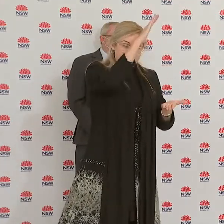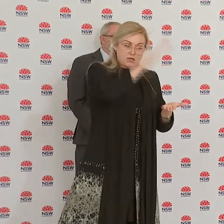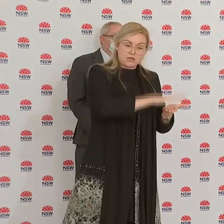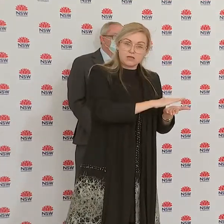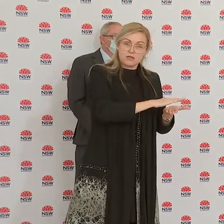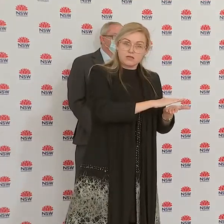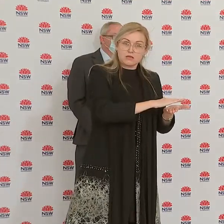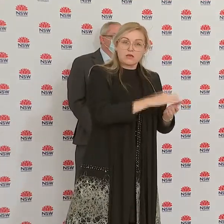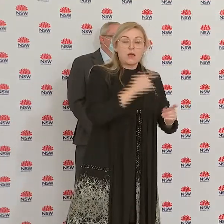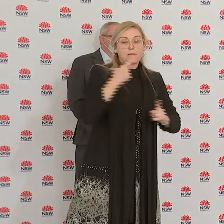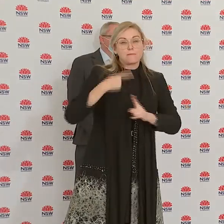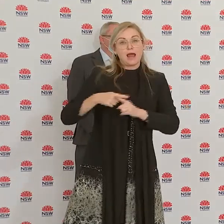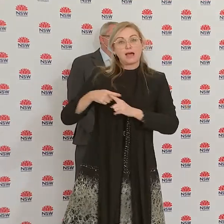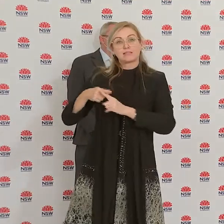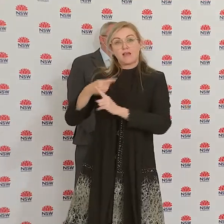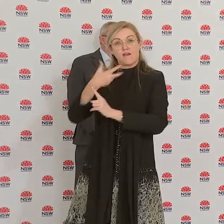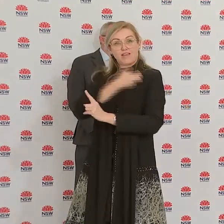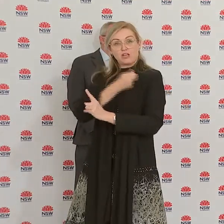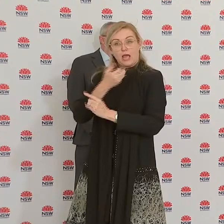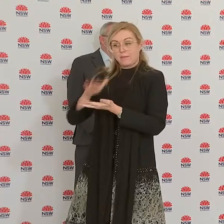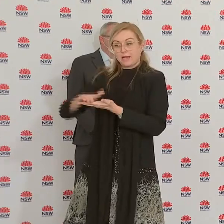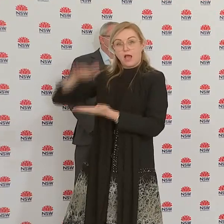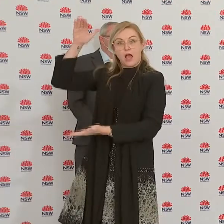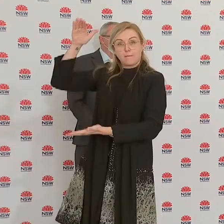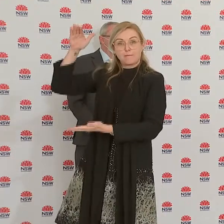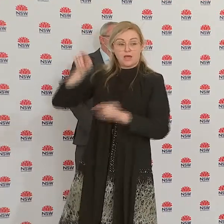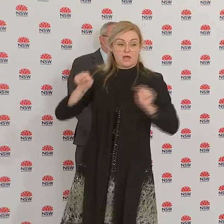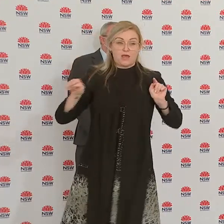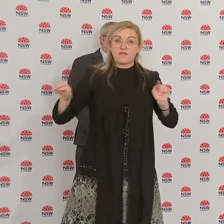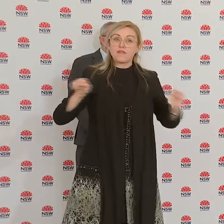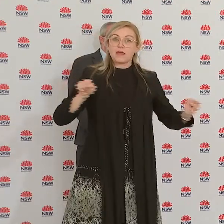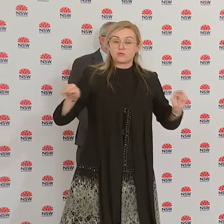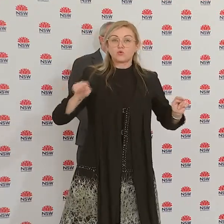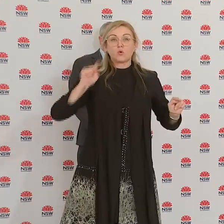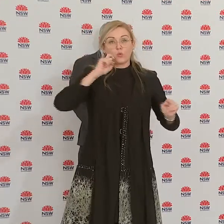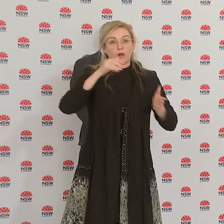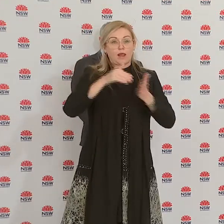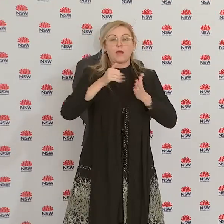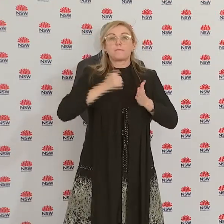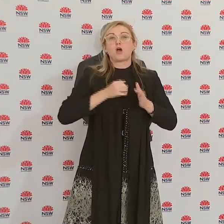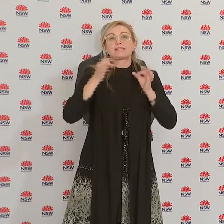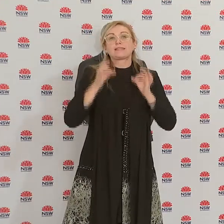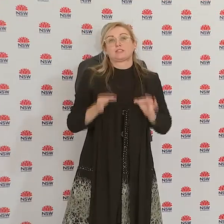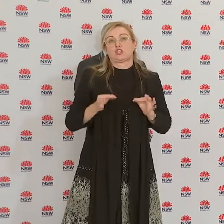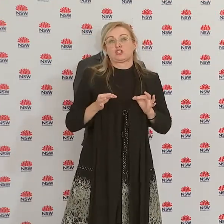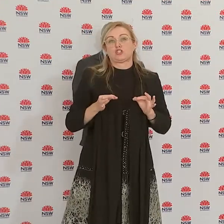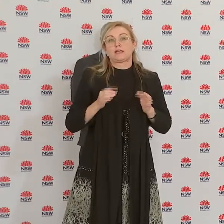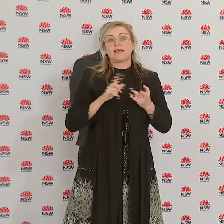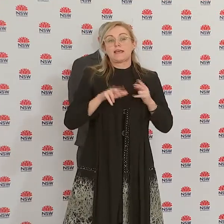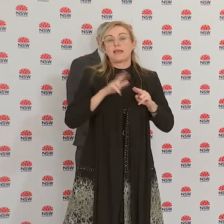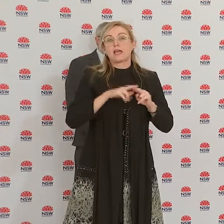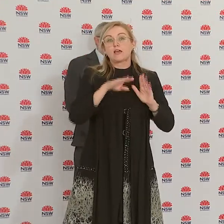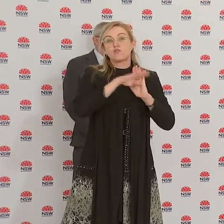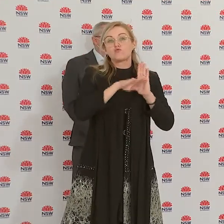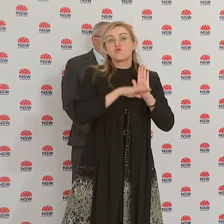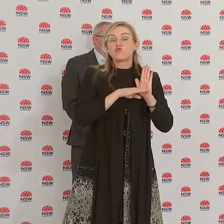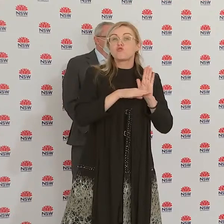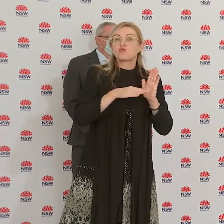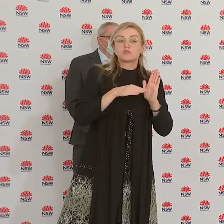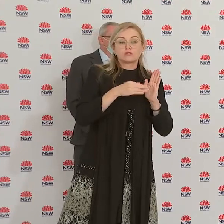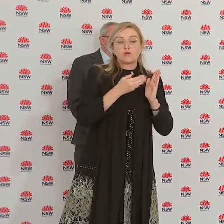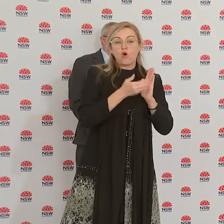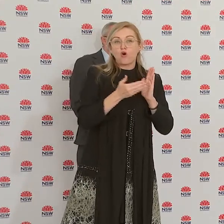in the community, plus the vaccination rate. And they are the things that will drive decision making moving forward. And we've always said